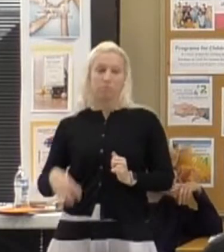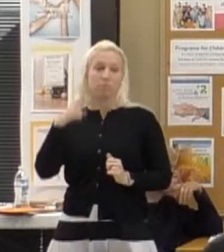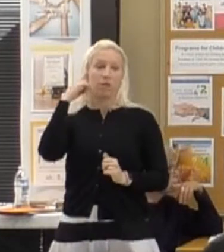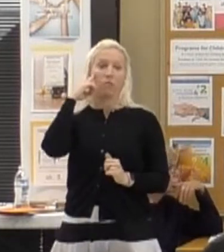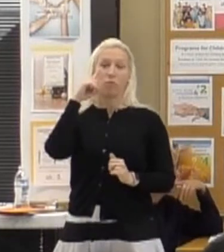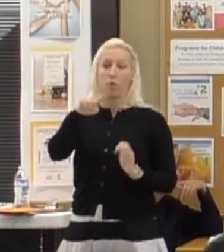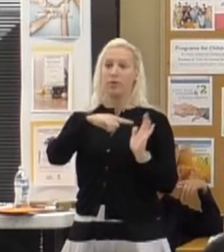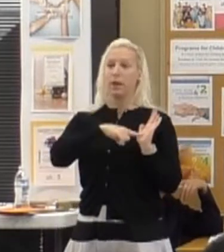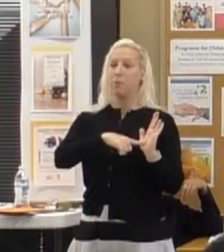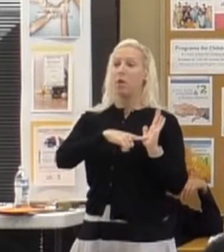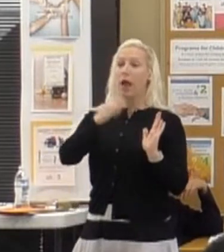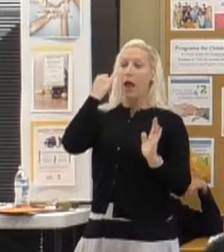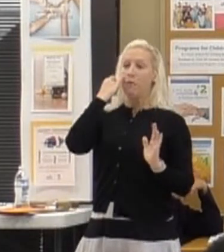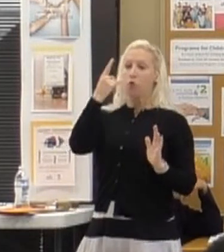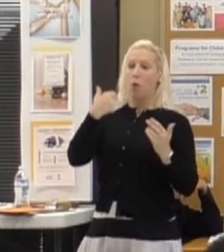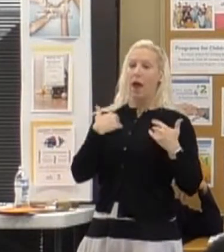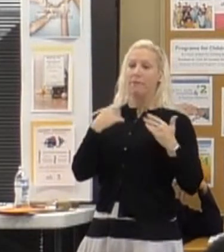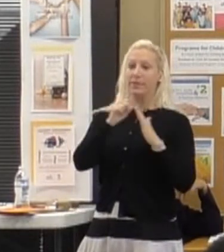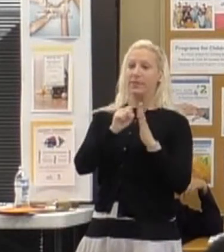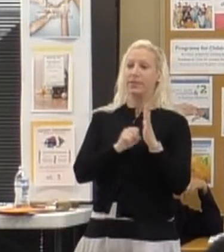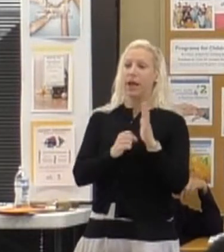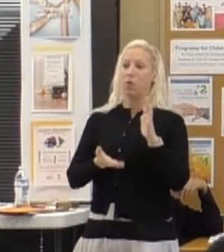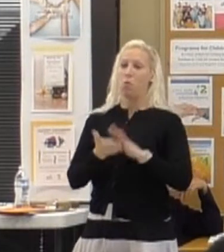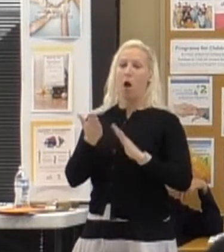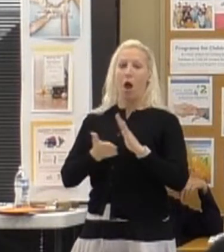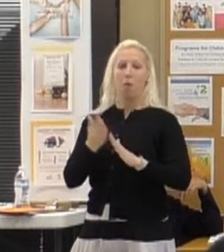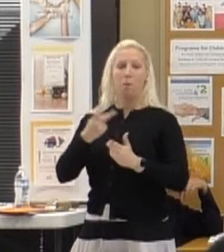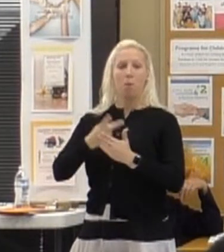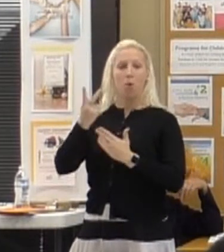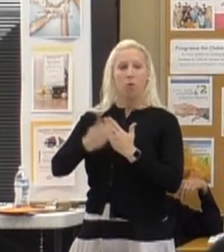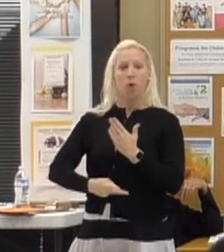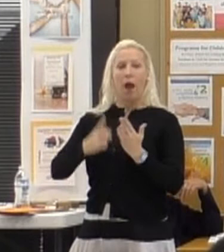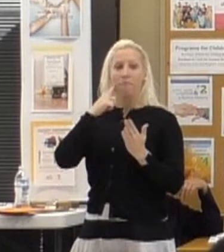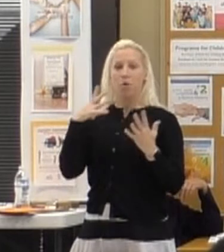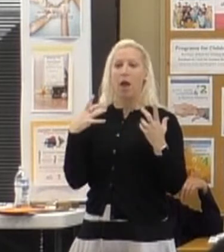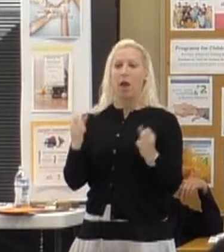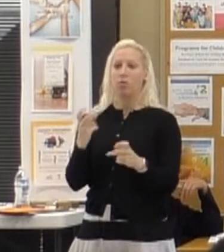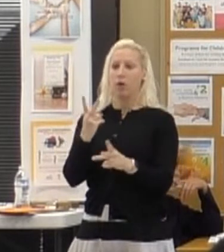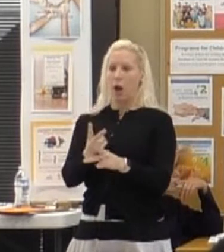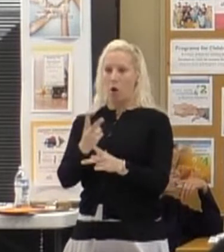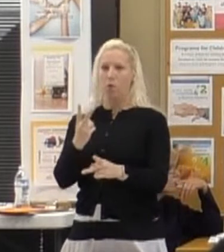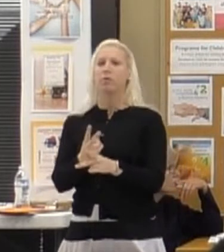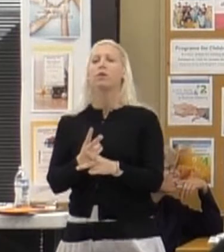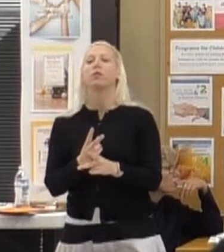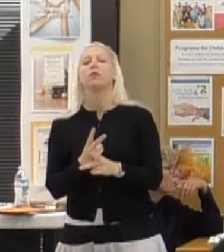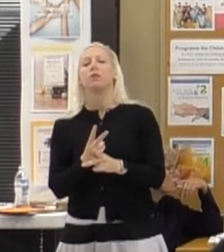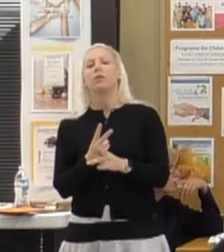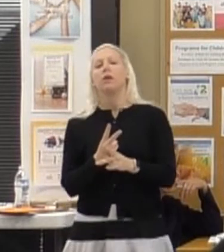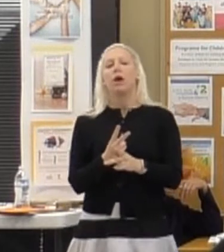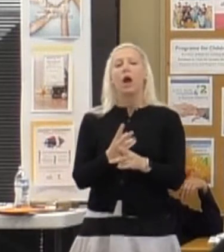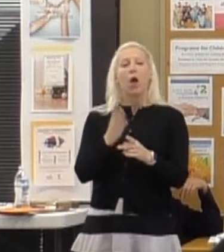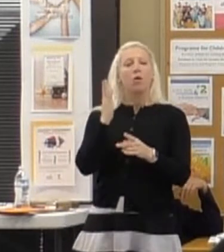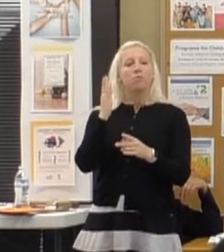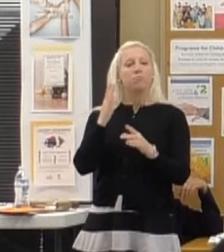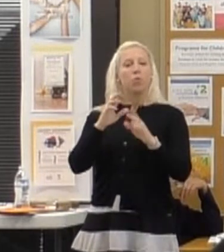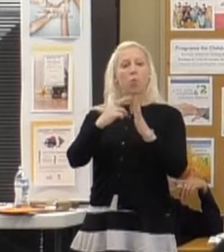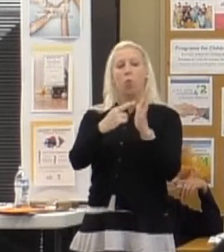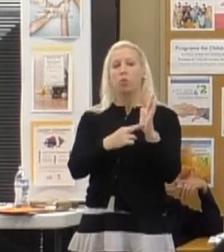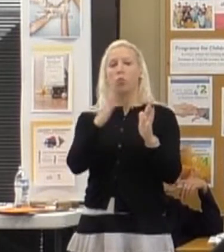Disabilities Act and which of those titles apply to your center. So for example, if you have a state-run program for health care,